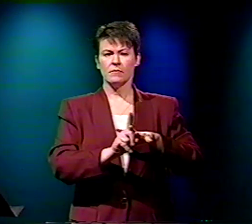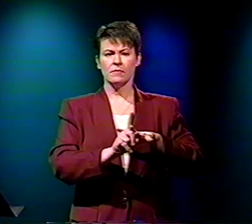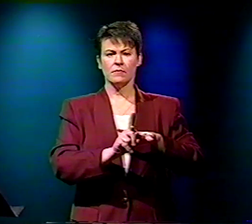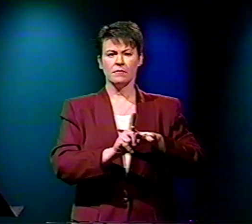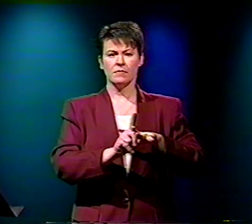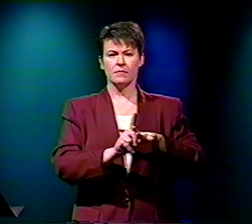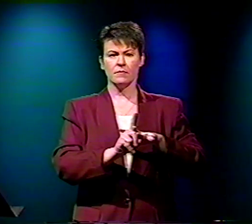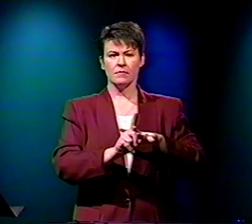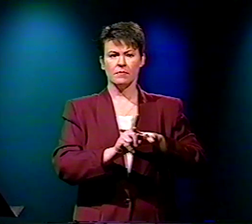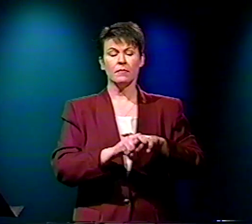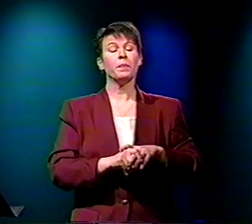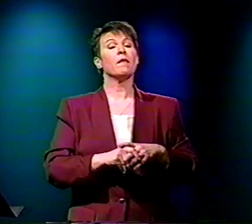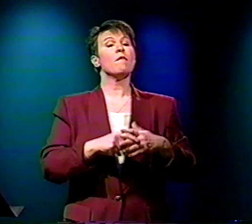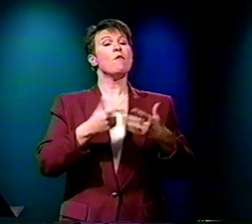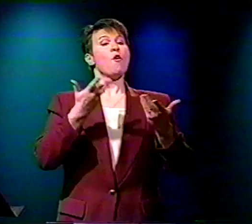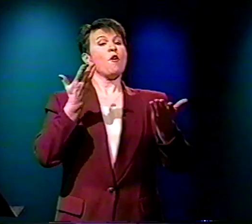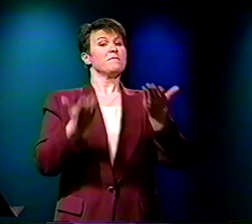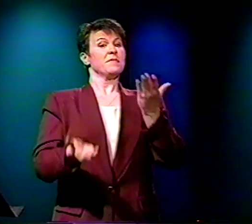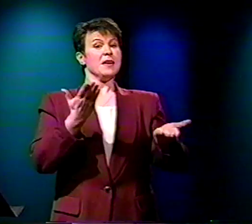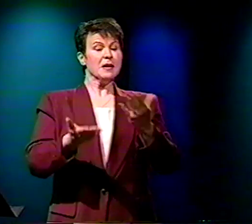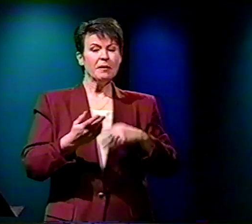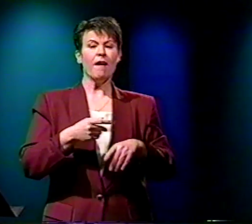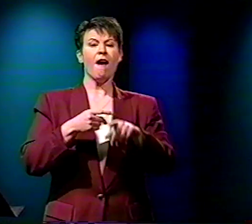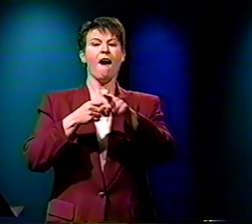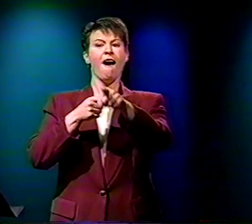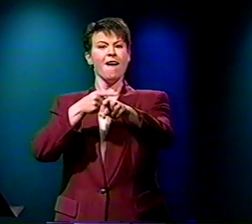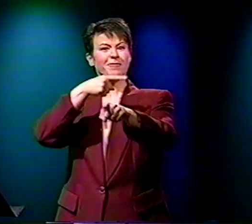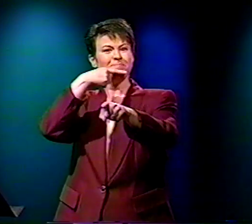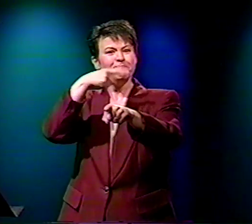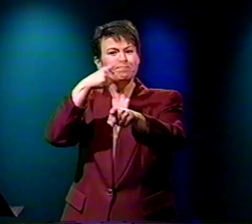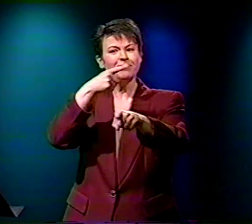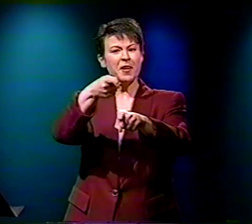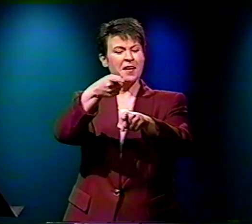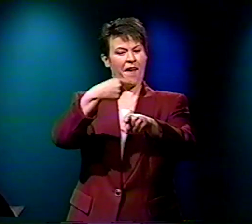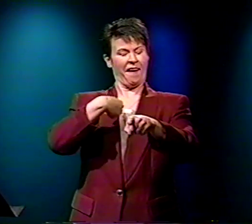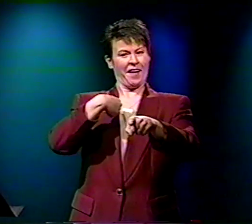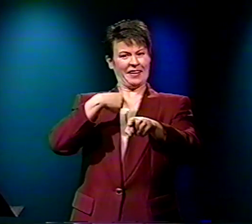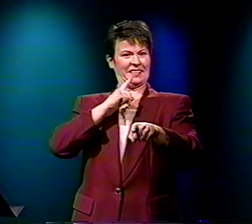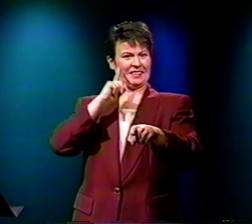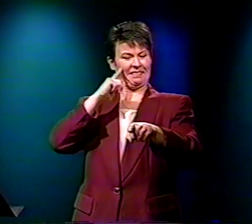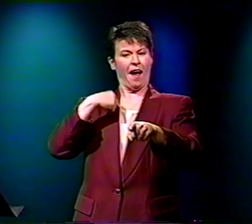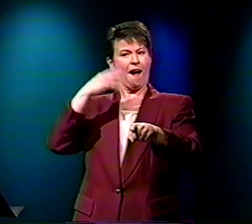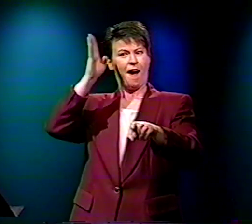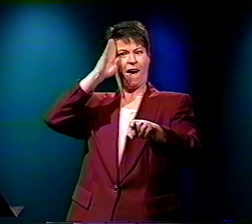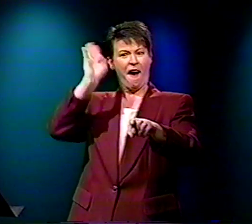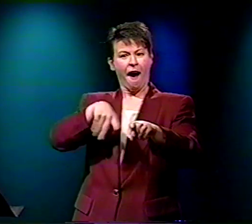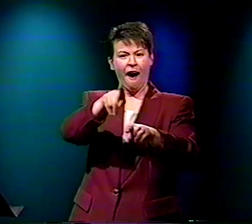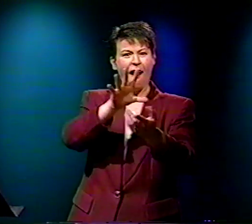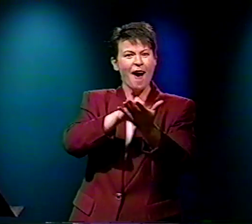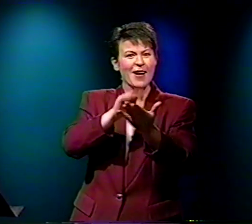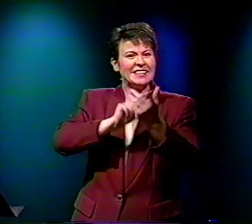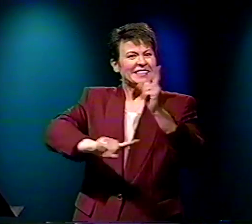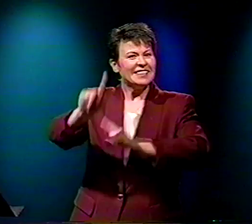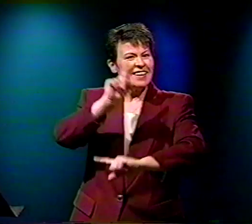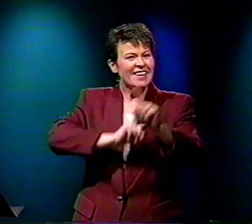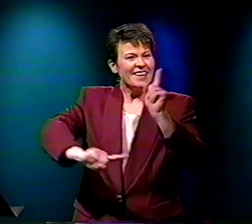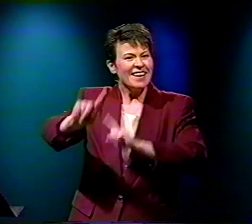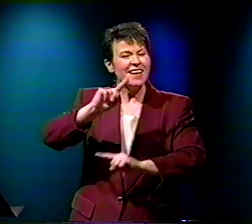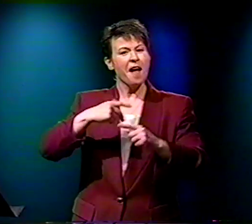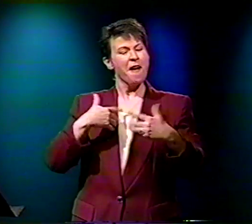resented by deaf people when this occurs. Perhaps the hearing person and I are having a conversation, and I'm a deaf person, and this